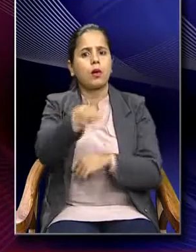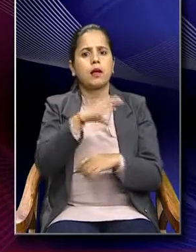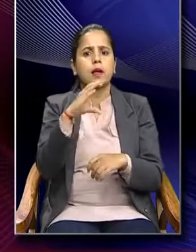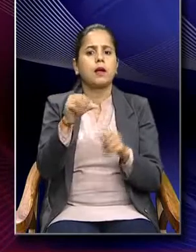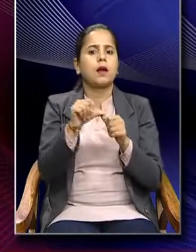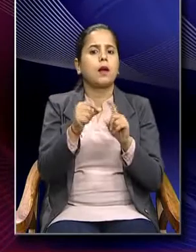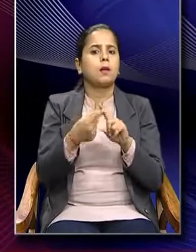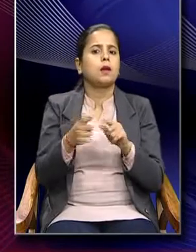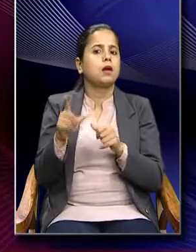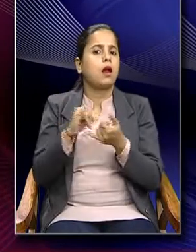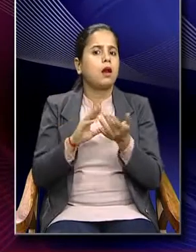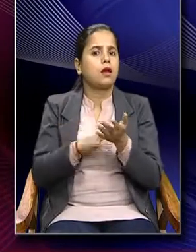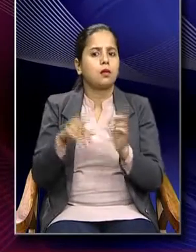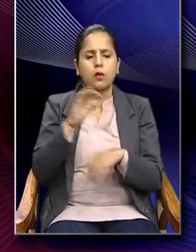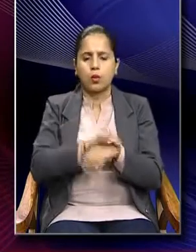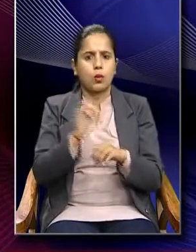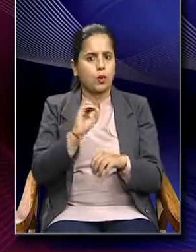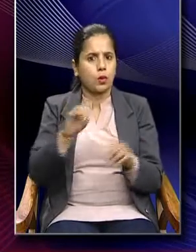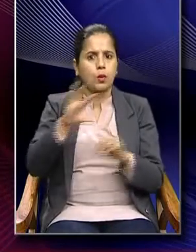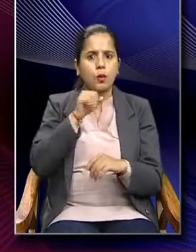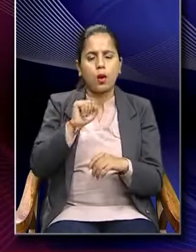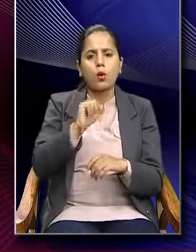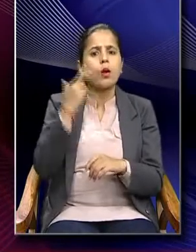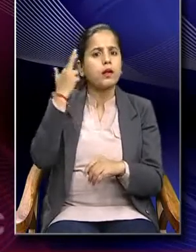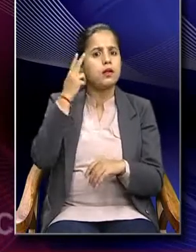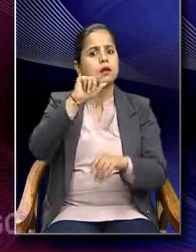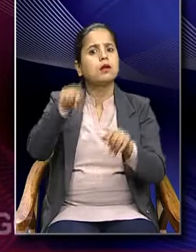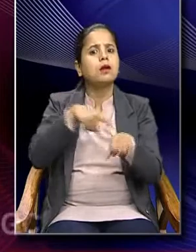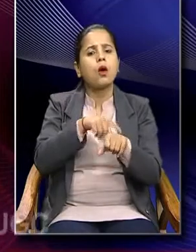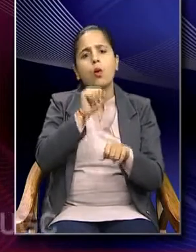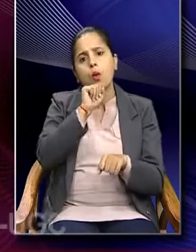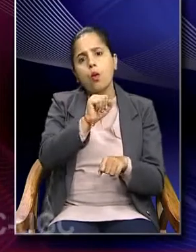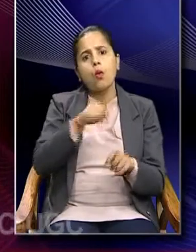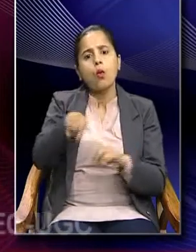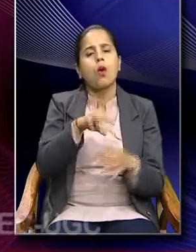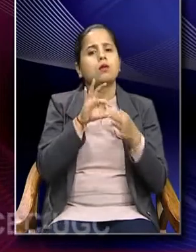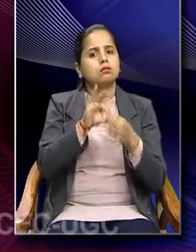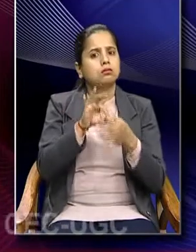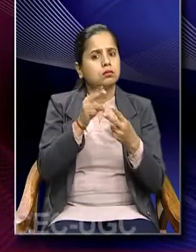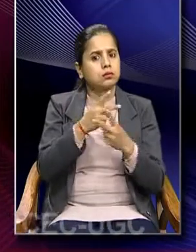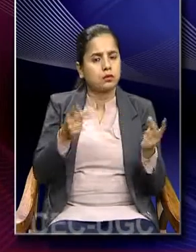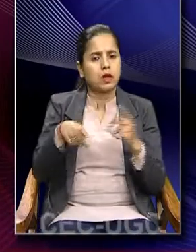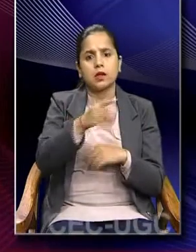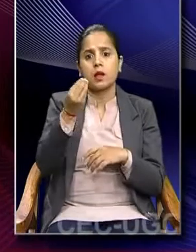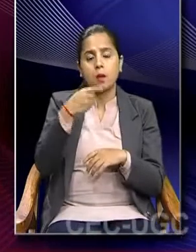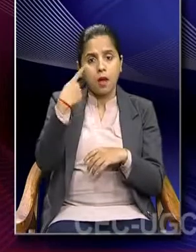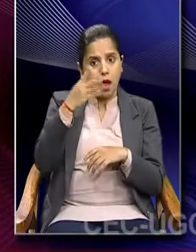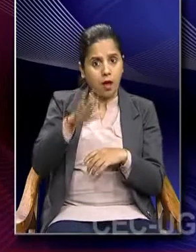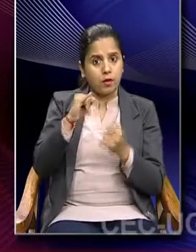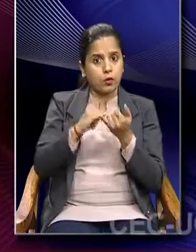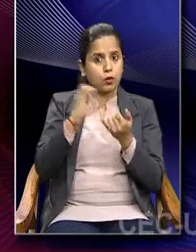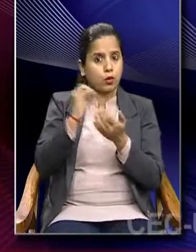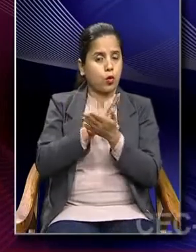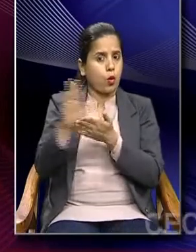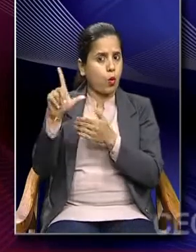capitalism as the motive force behind a dependent relationship. Now here some of the scholars in relating